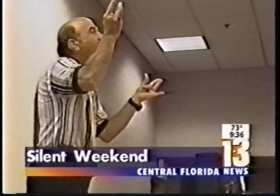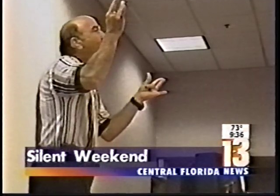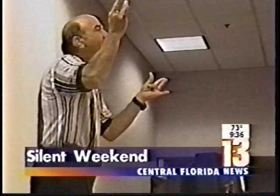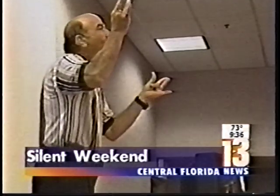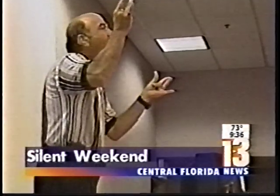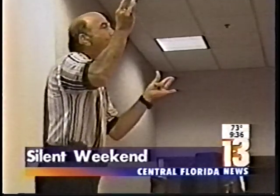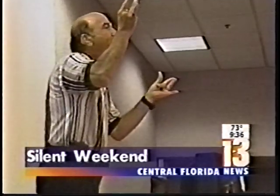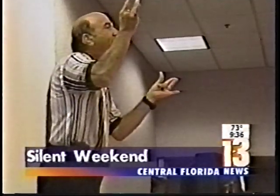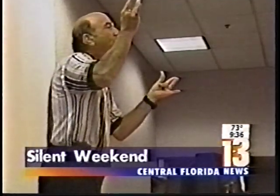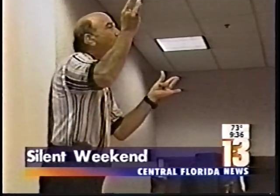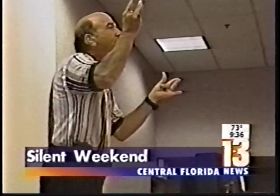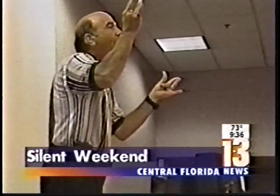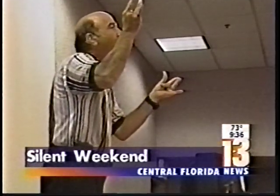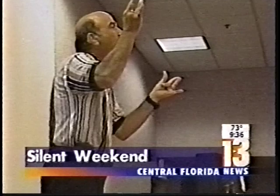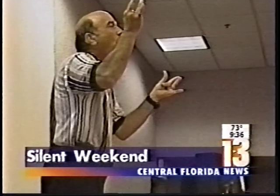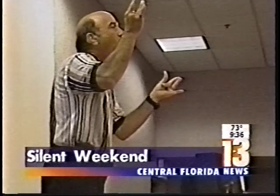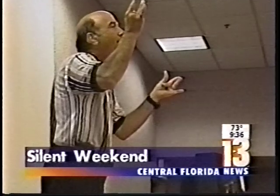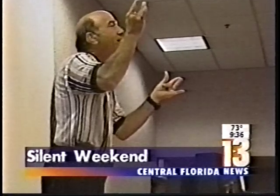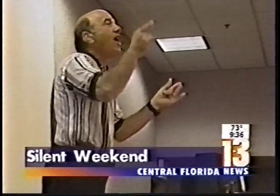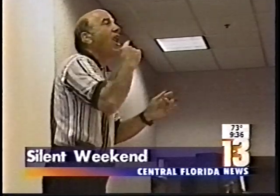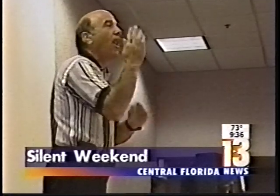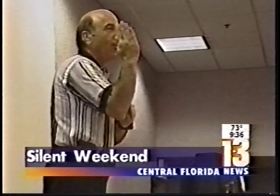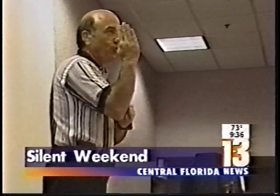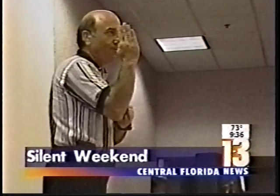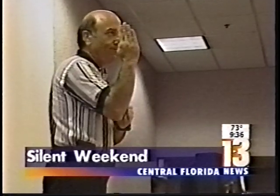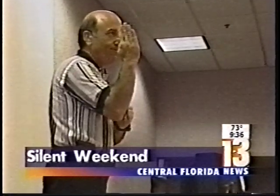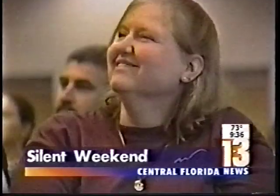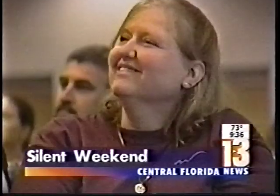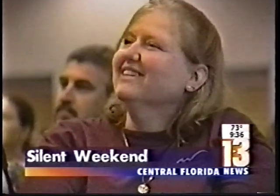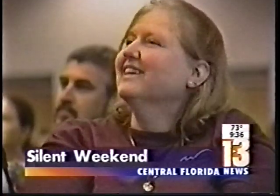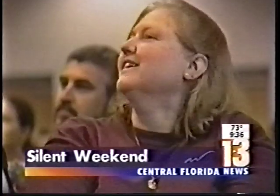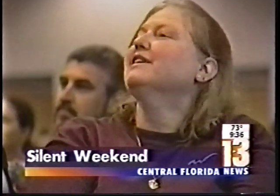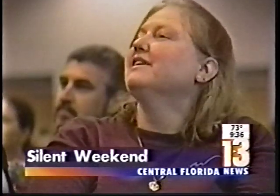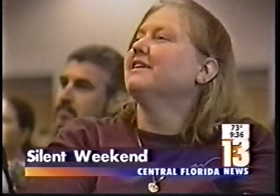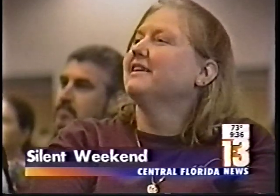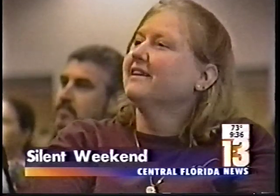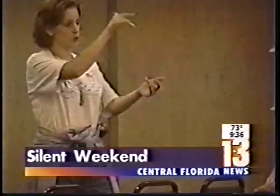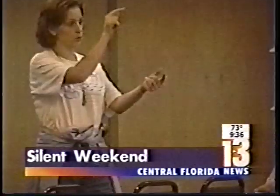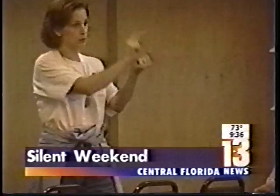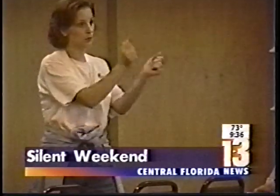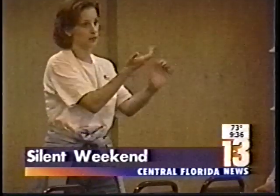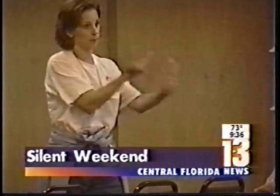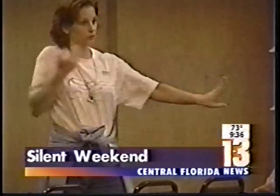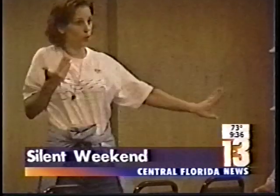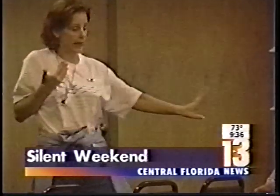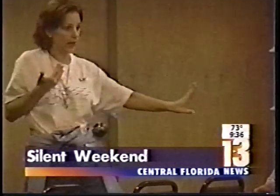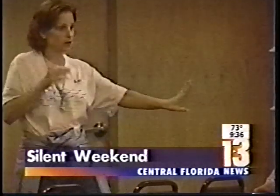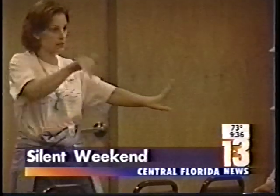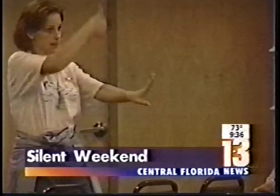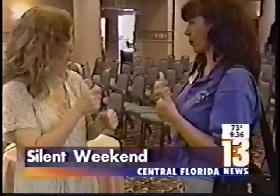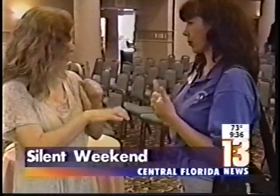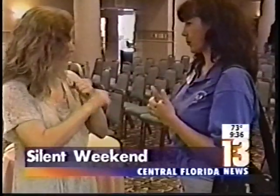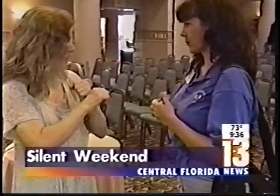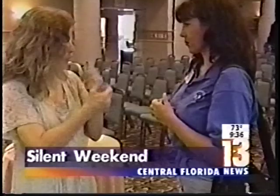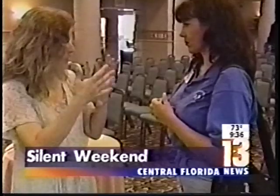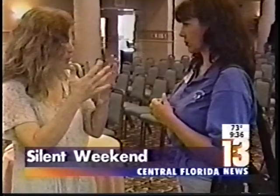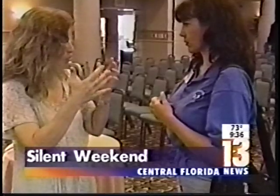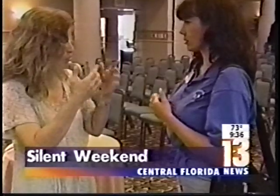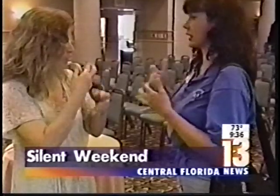offered throughout the weekend, everything from beginner sign language to advanced, even signed poetry workshops. Maureen Longo taught a